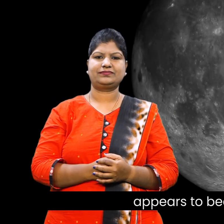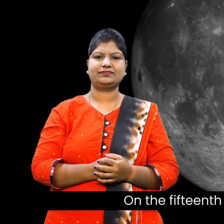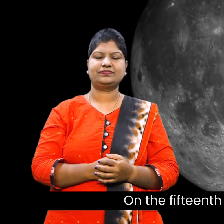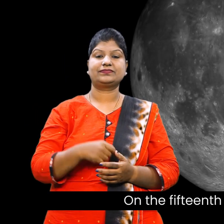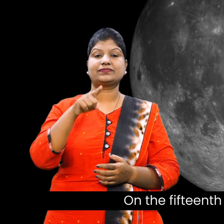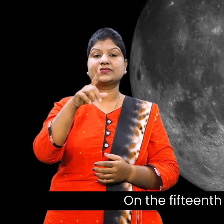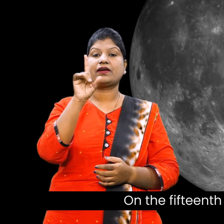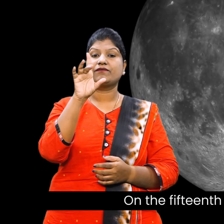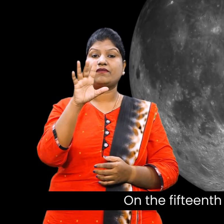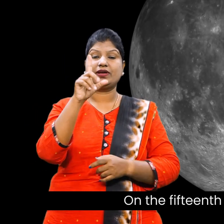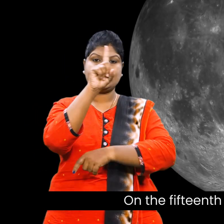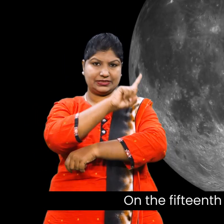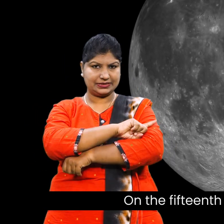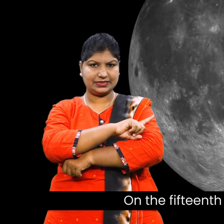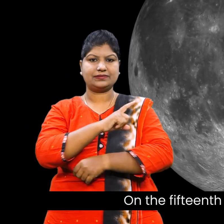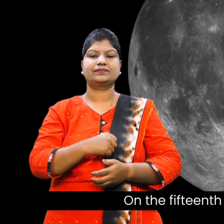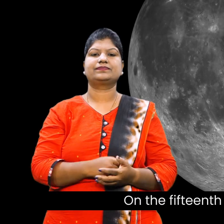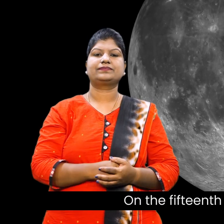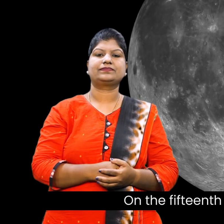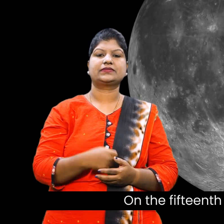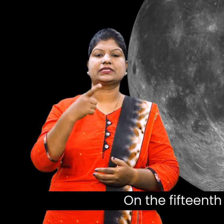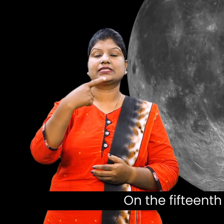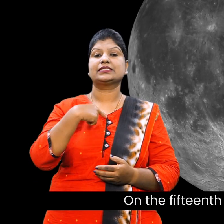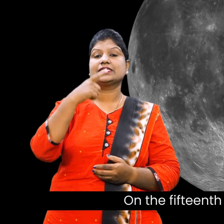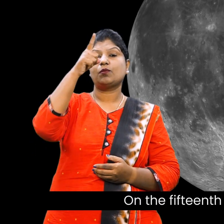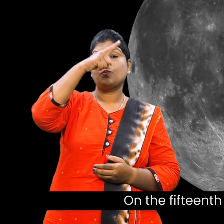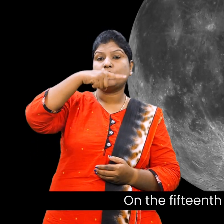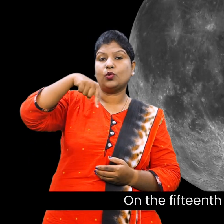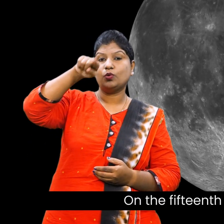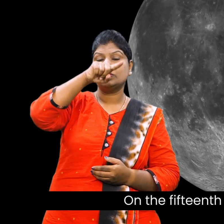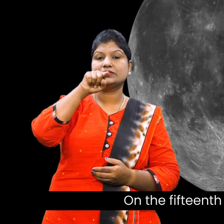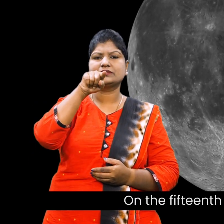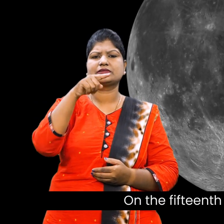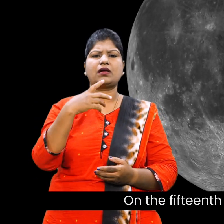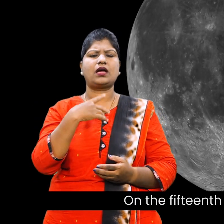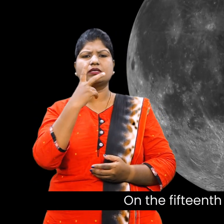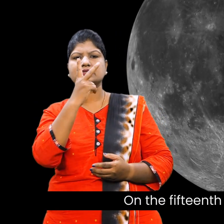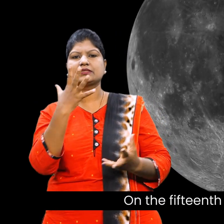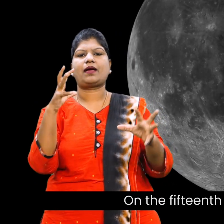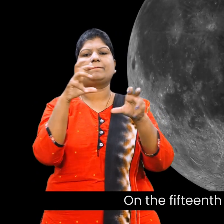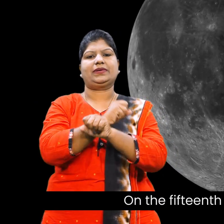On the 15th day, the moon is not visible.